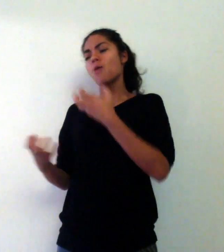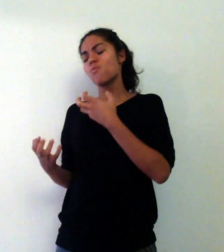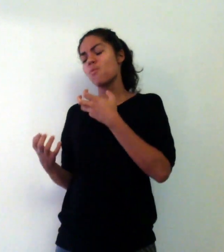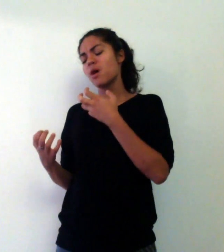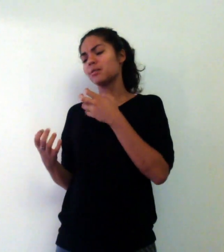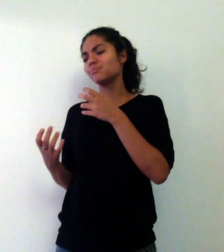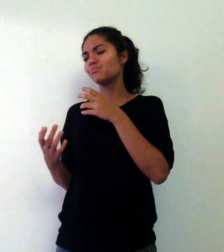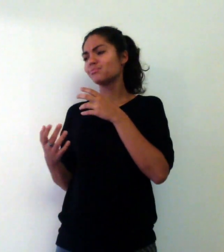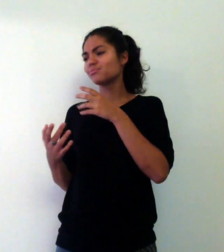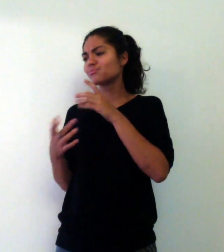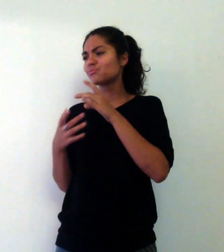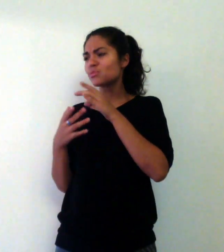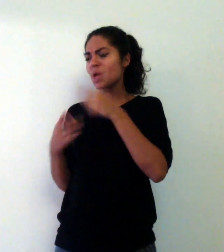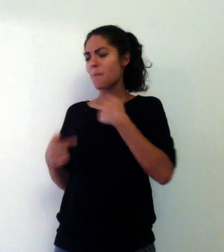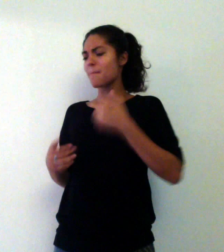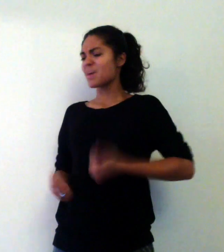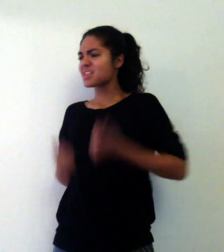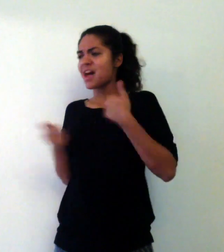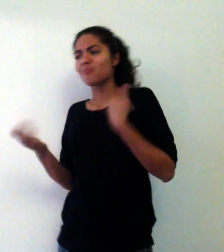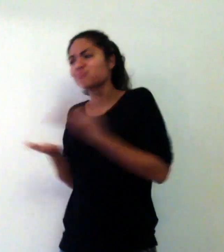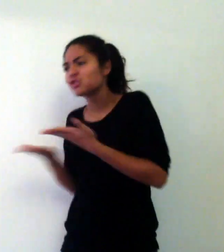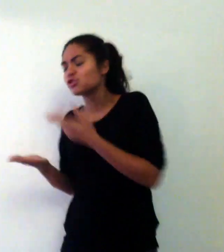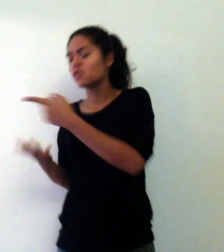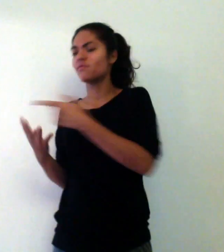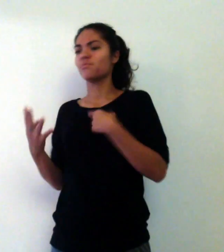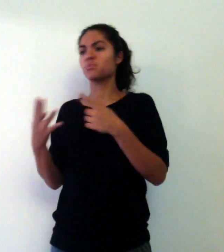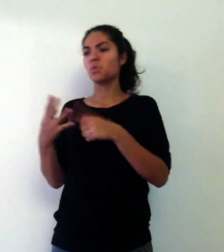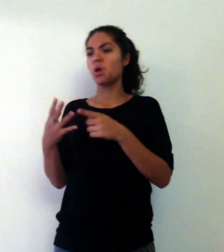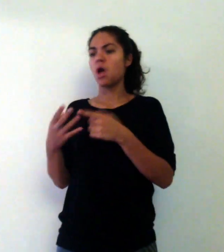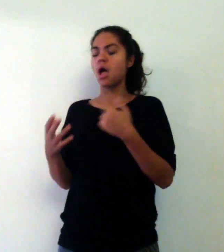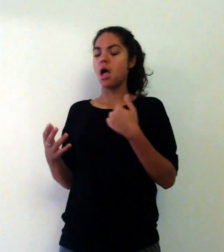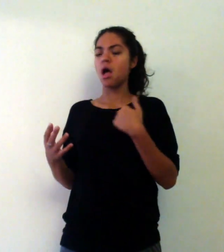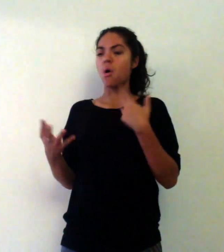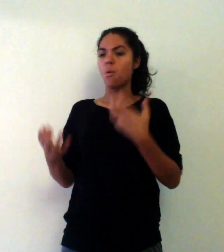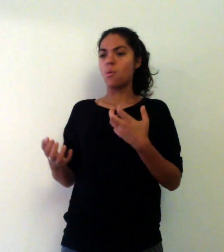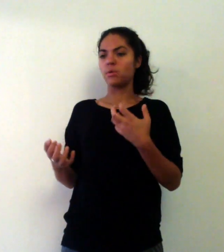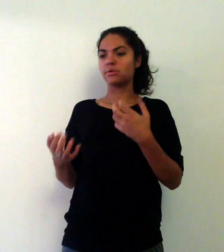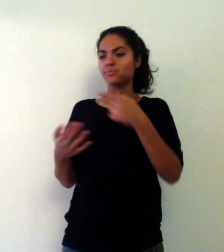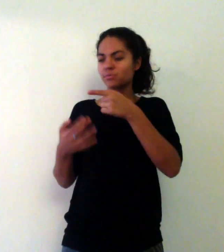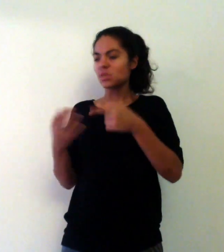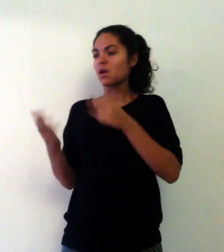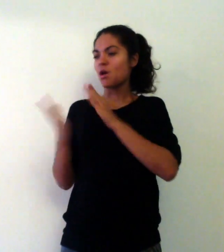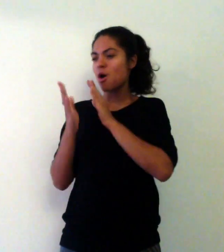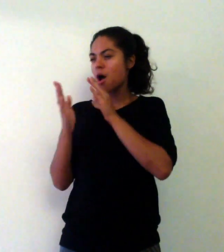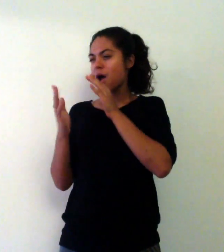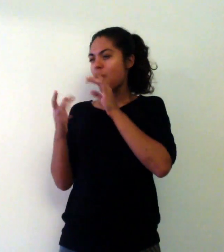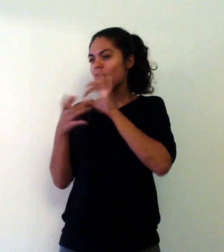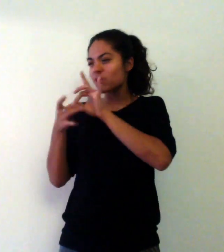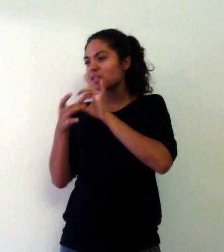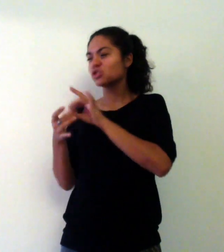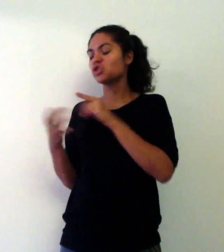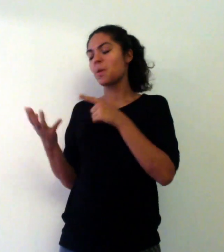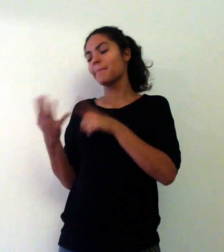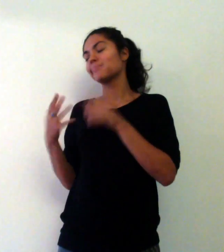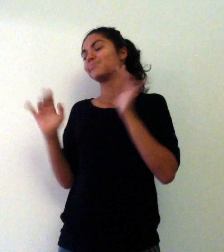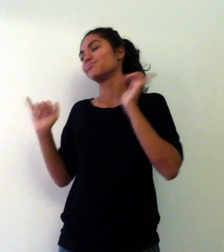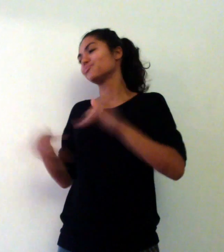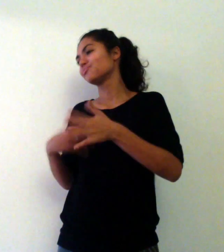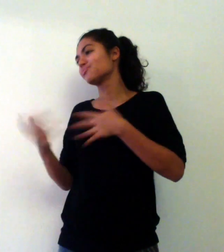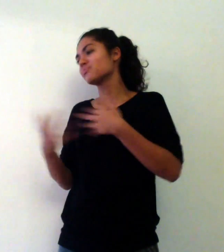lady. When you see that in a woman, you call it admiration. When you see that in a man, you call it adulation.